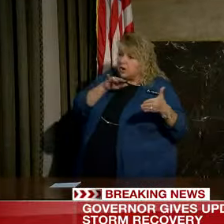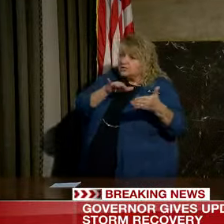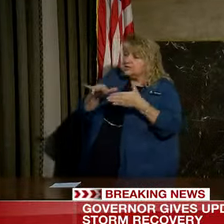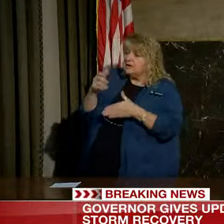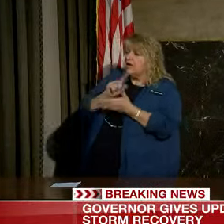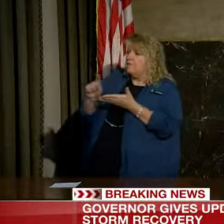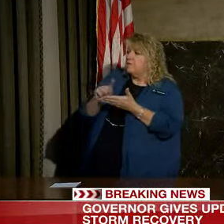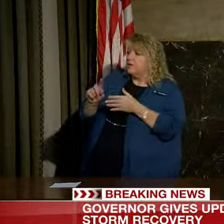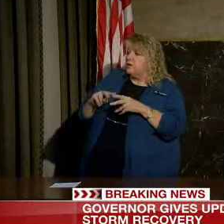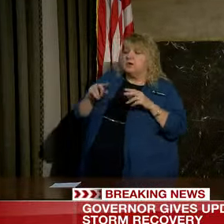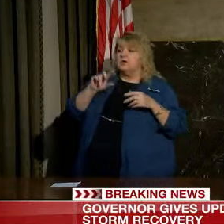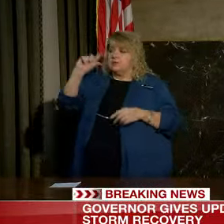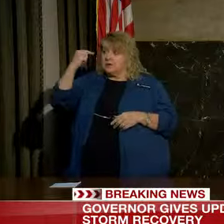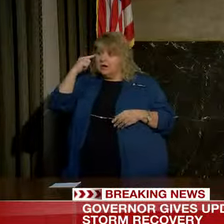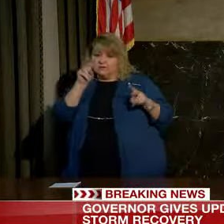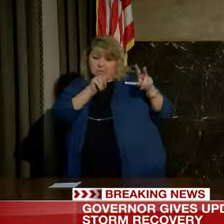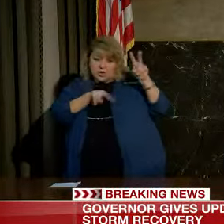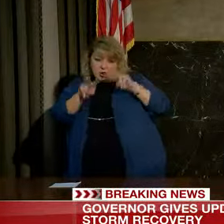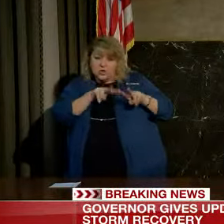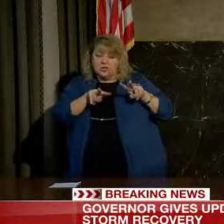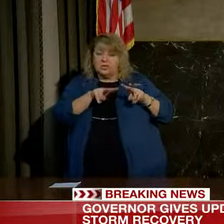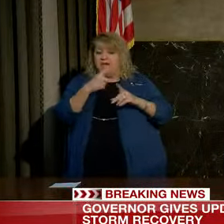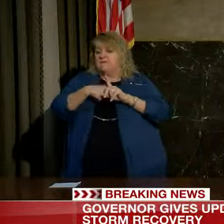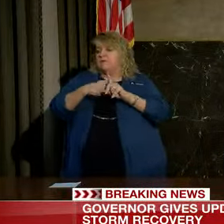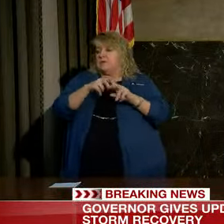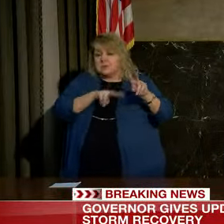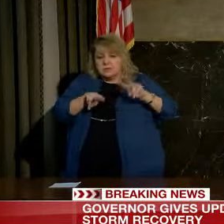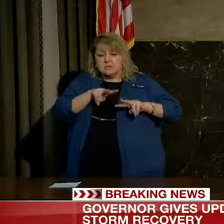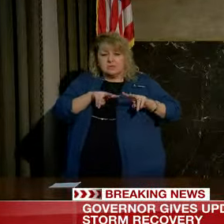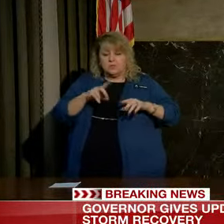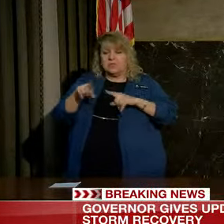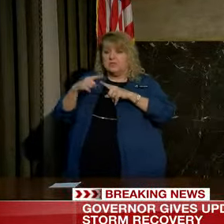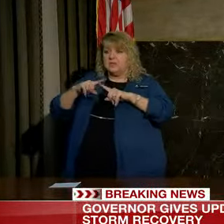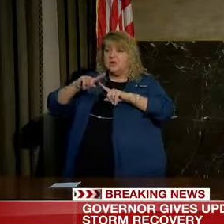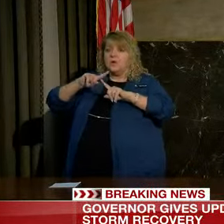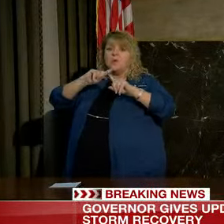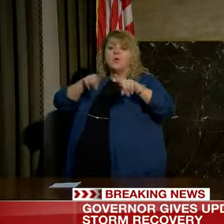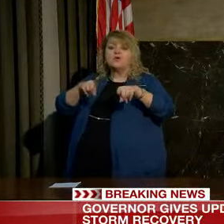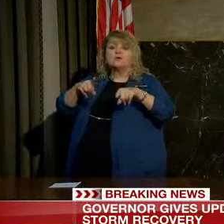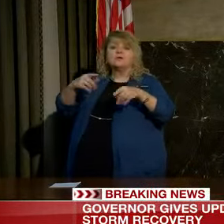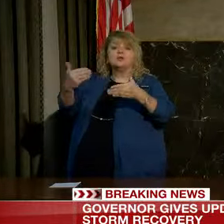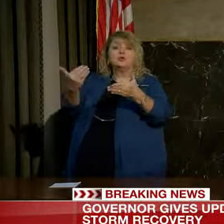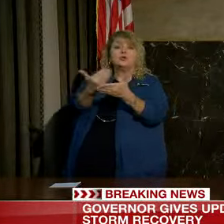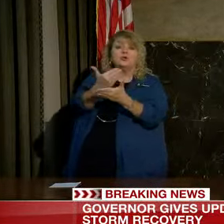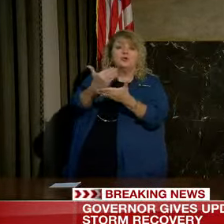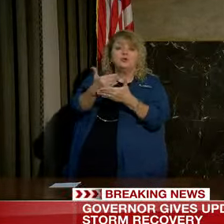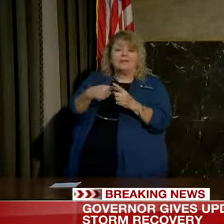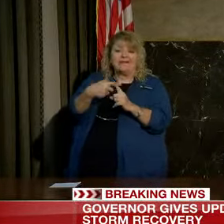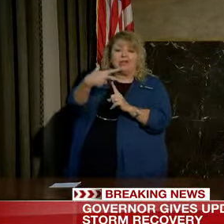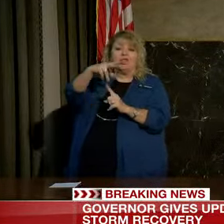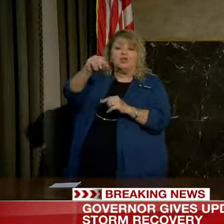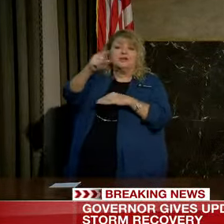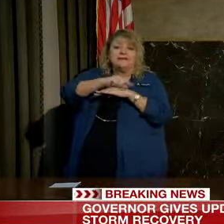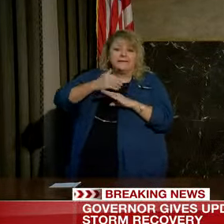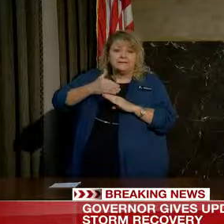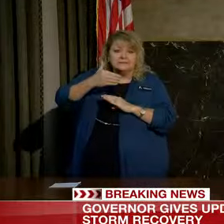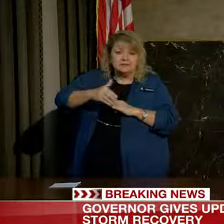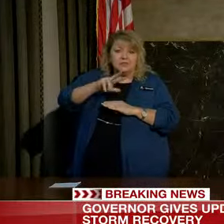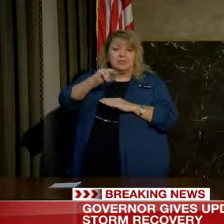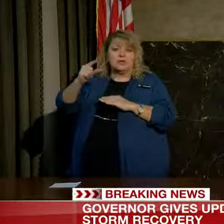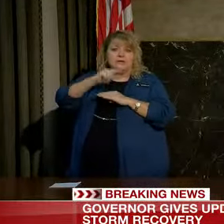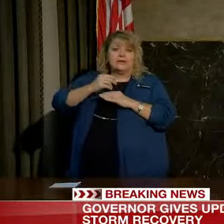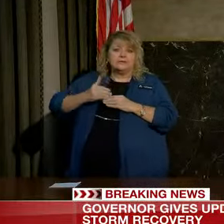at it with the governor in increased detail every month when these orders come up for renewal. And I think, the